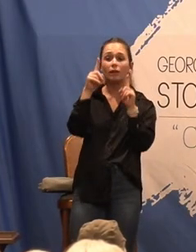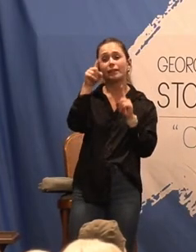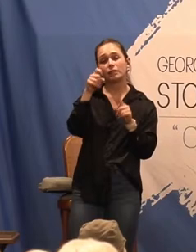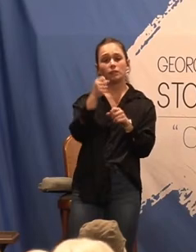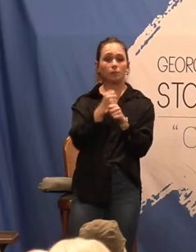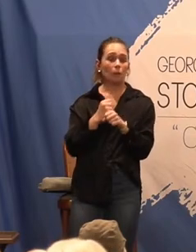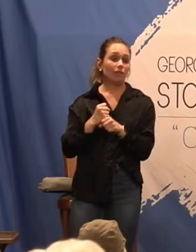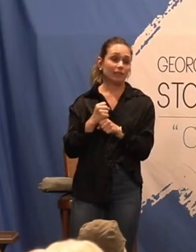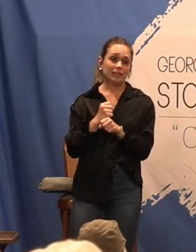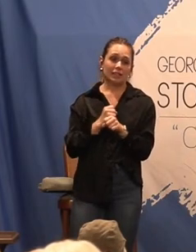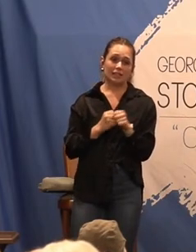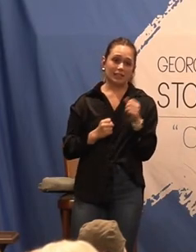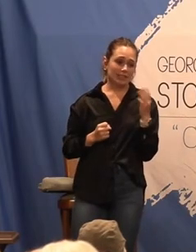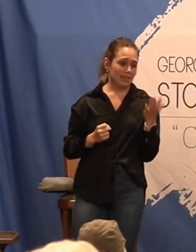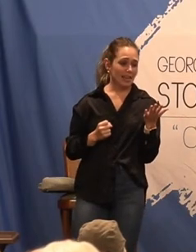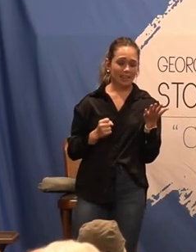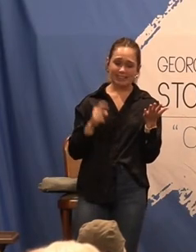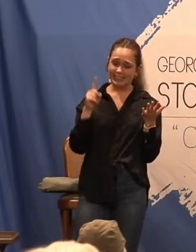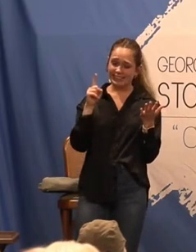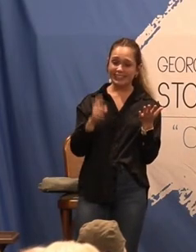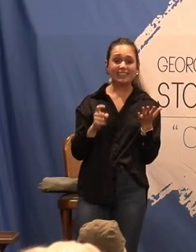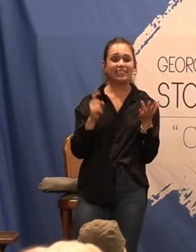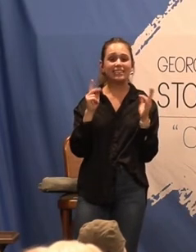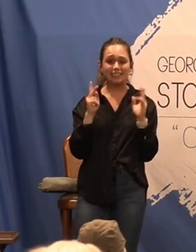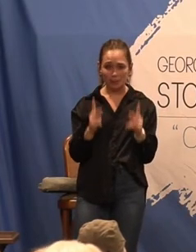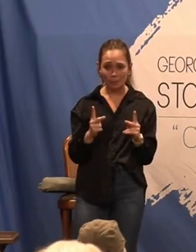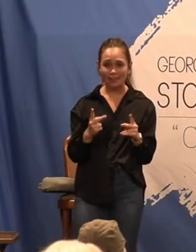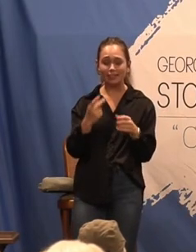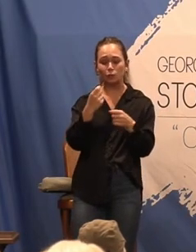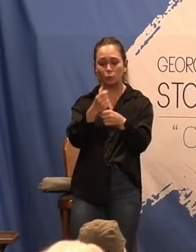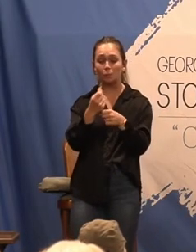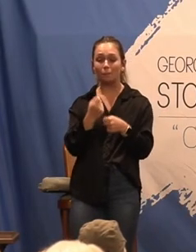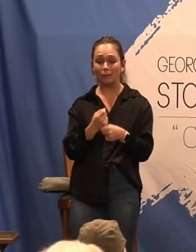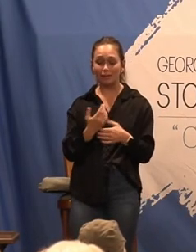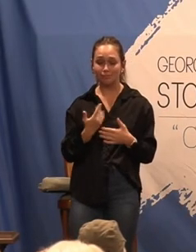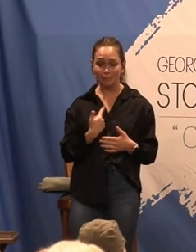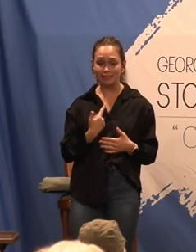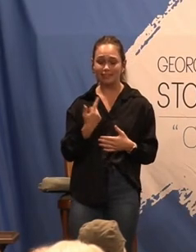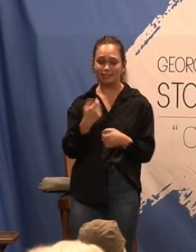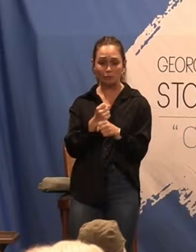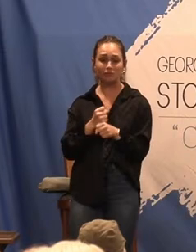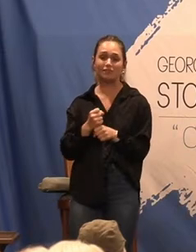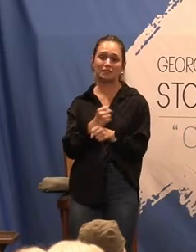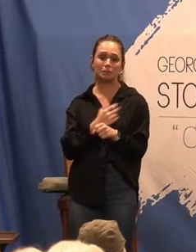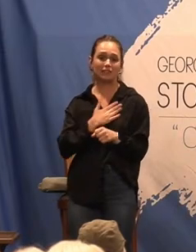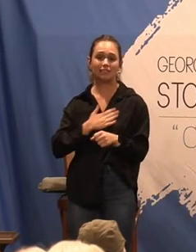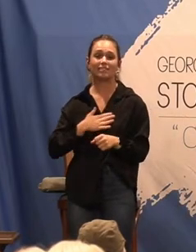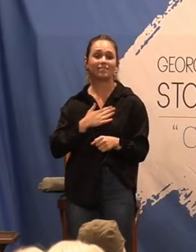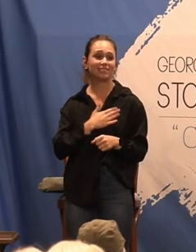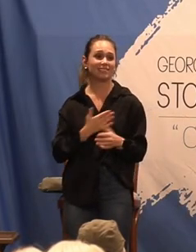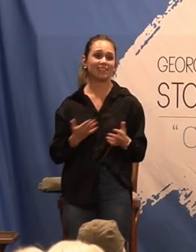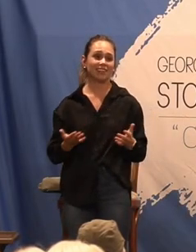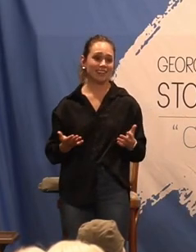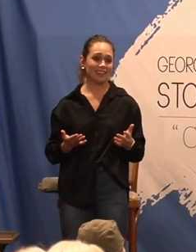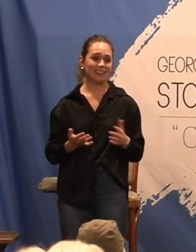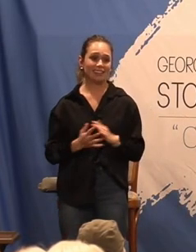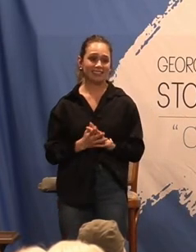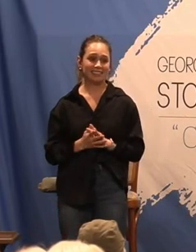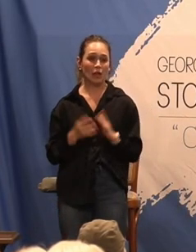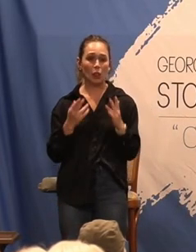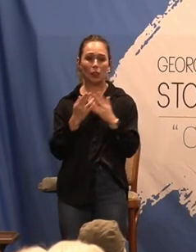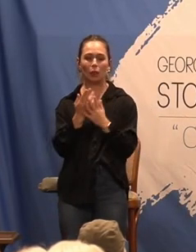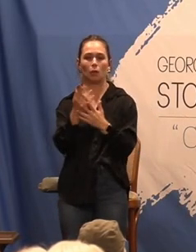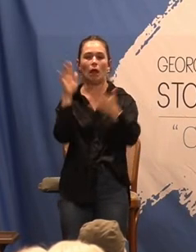of coffee. I need somebody to make me a cup of coffee. And then through that